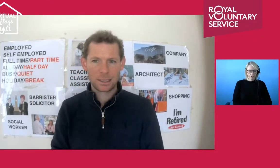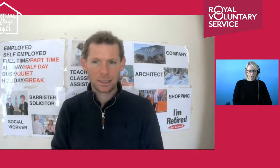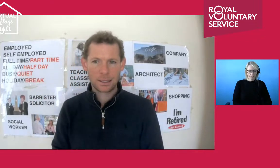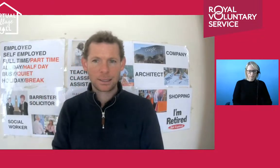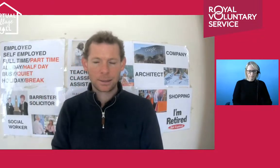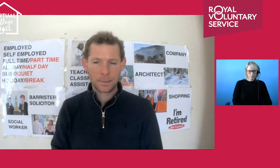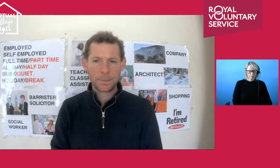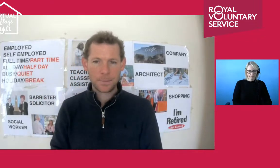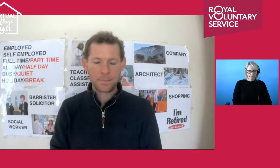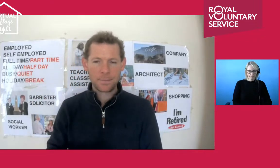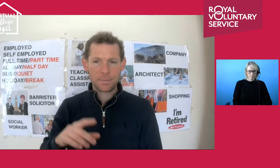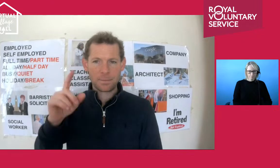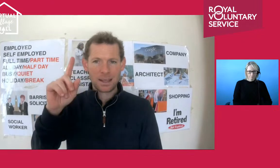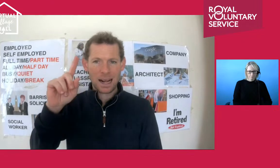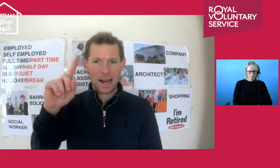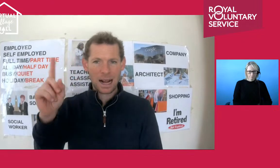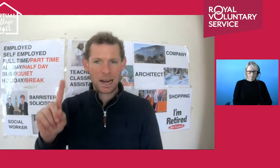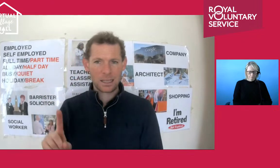electrician.